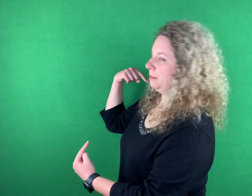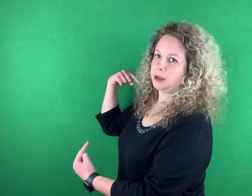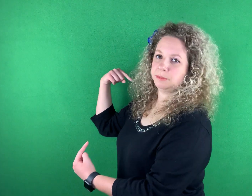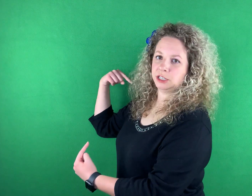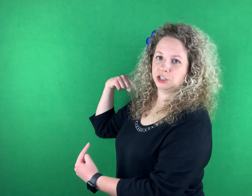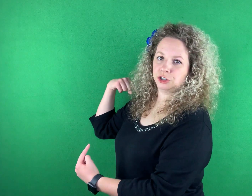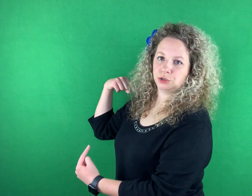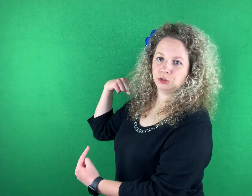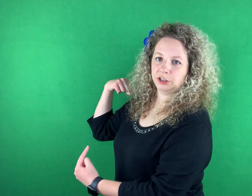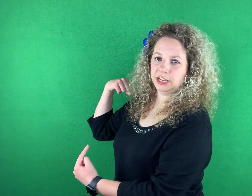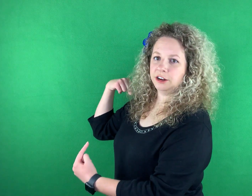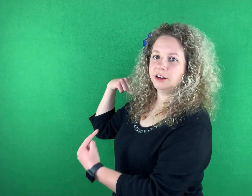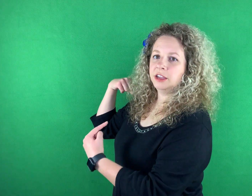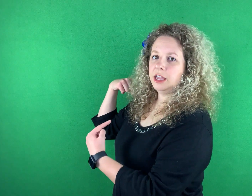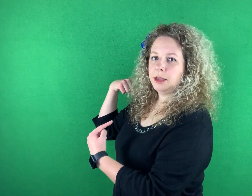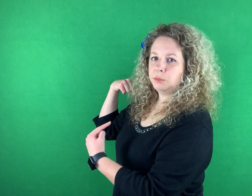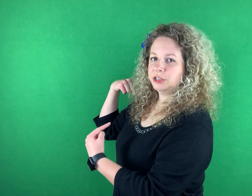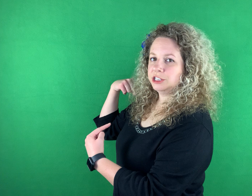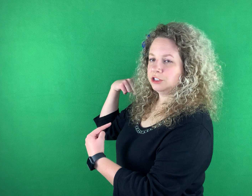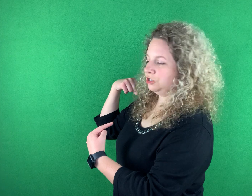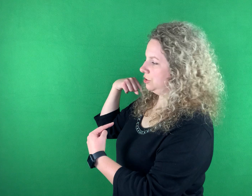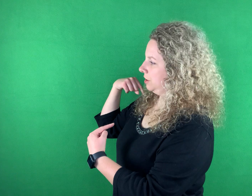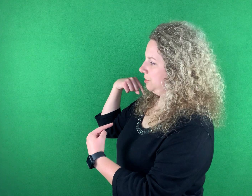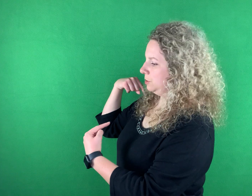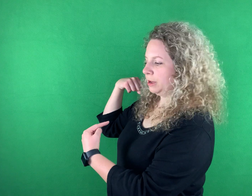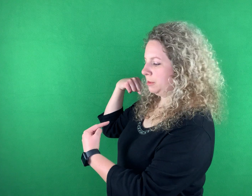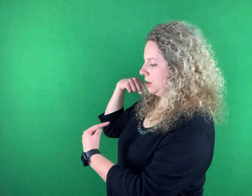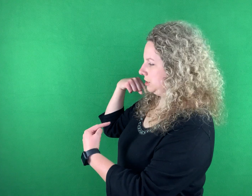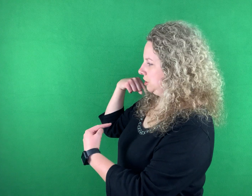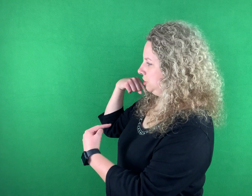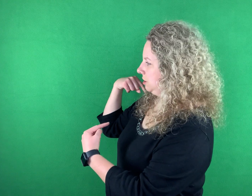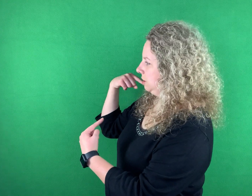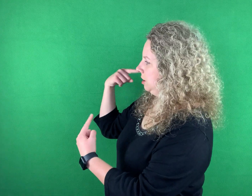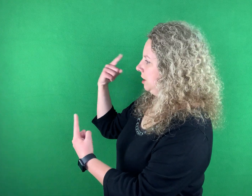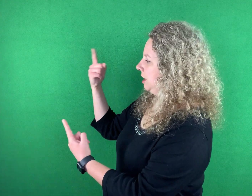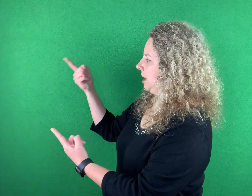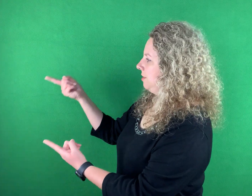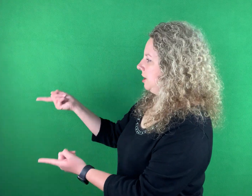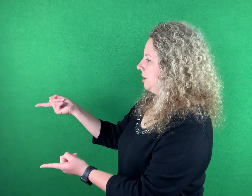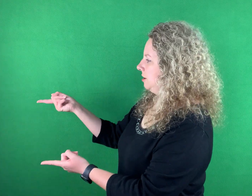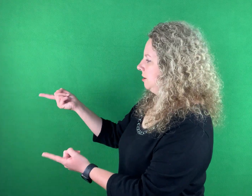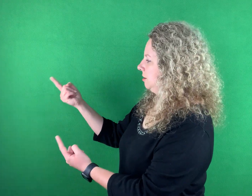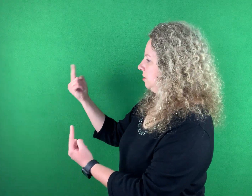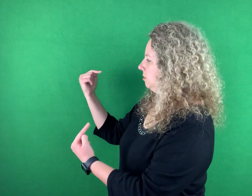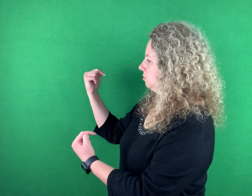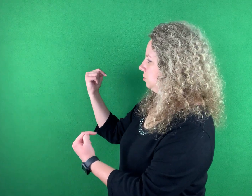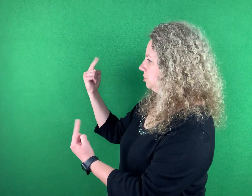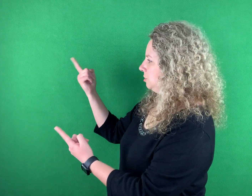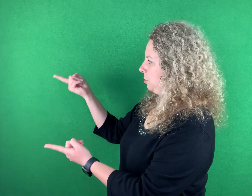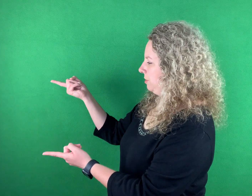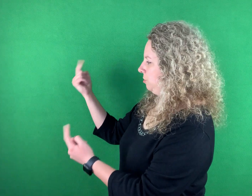up, touching your shoulder here and pointing to yourself this way, but not touching. And then just going forward